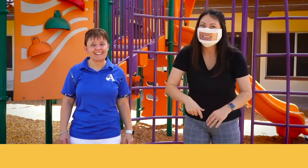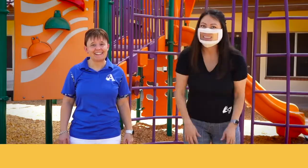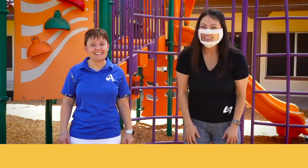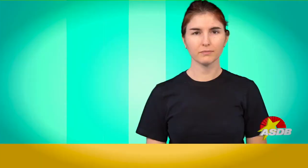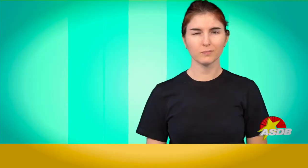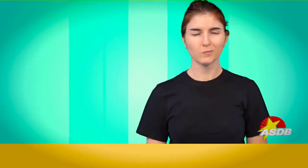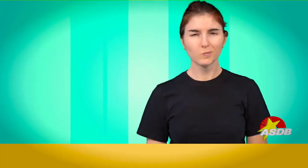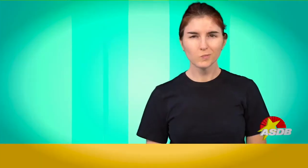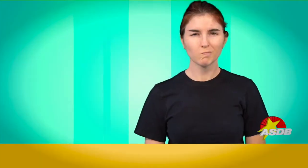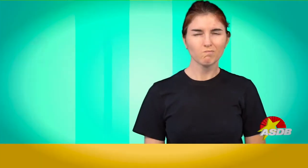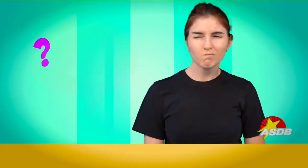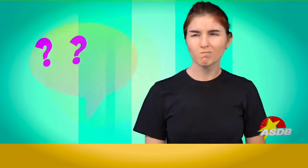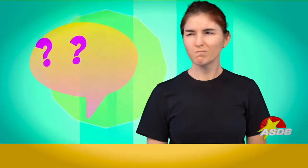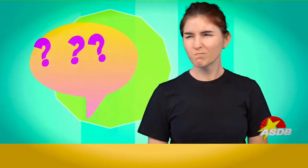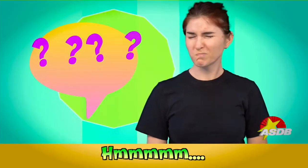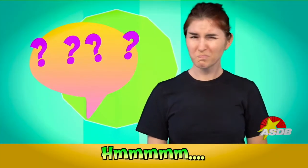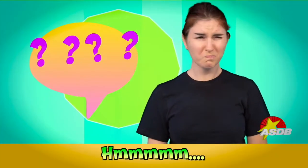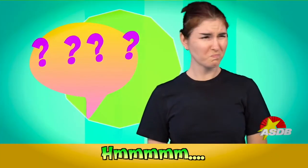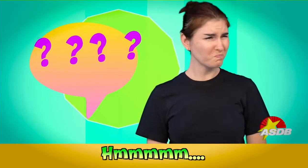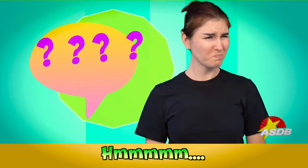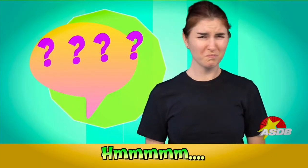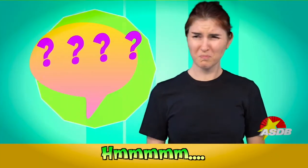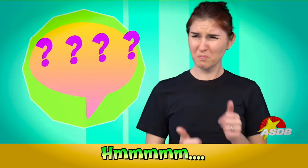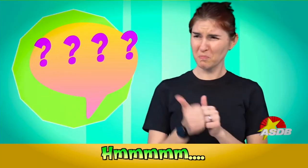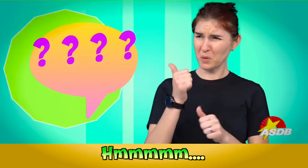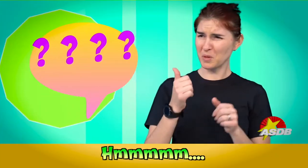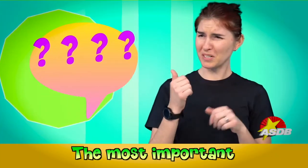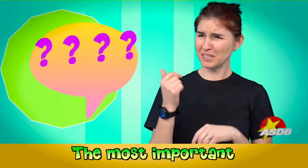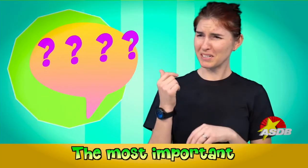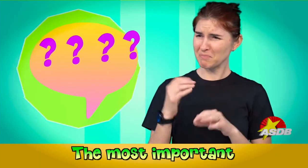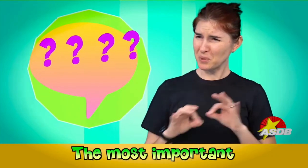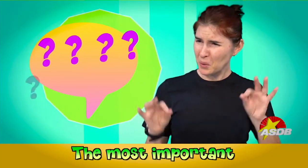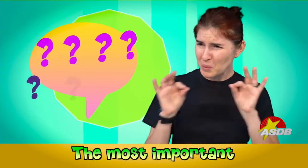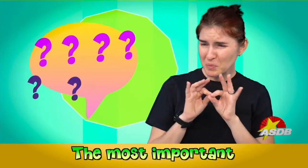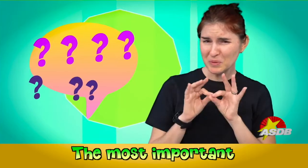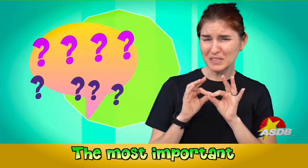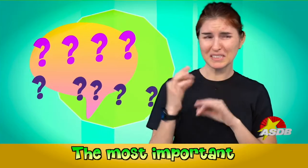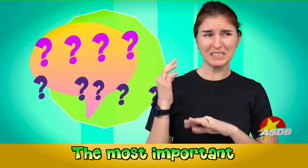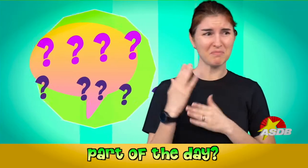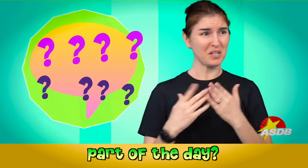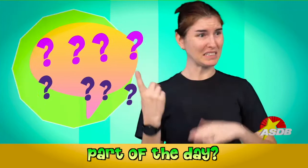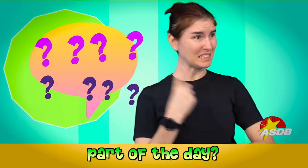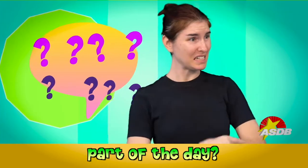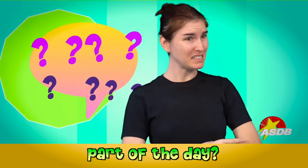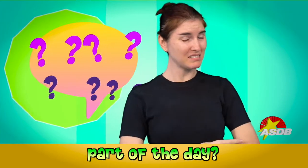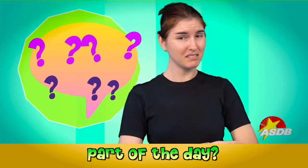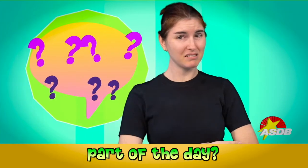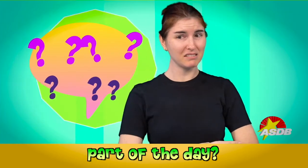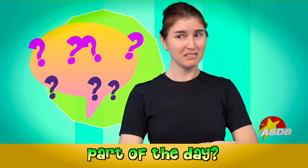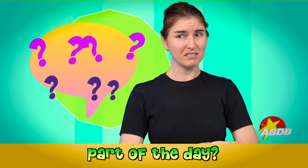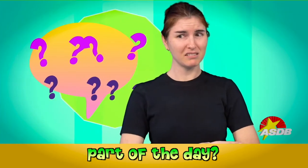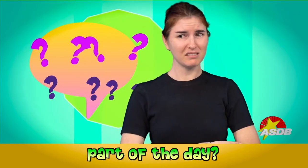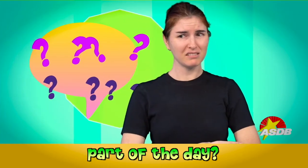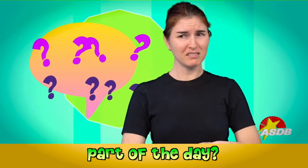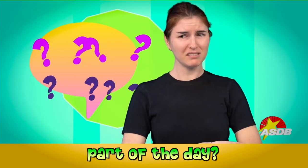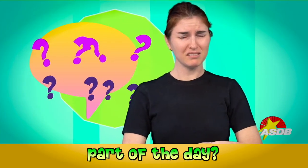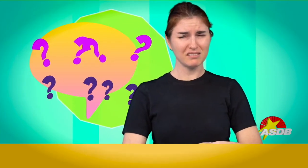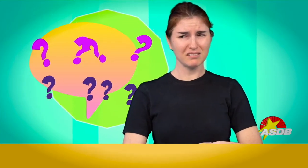an animated background behind her. The most important part of the day? Next to her are animated question marks.